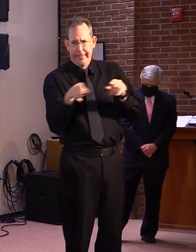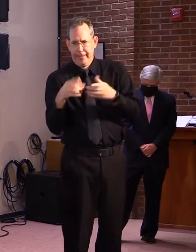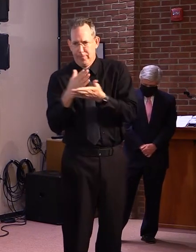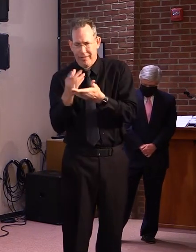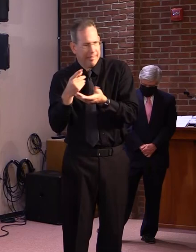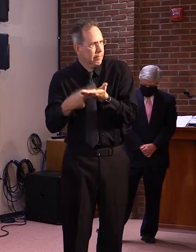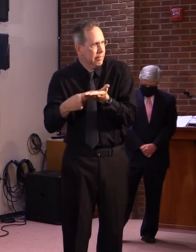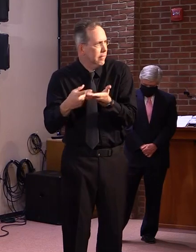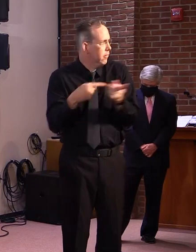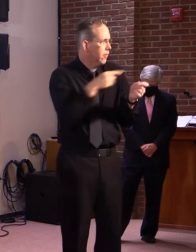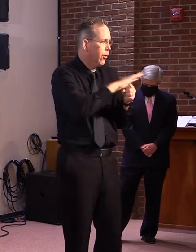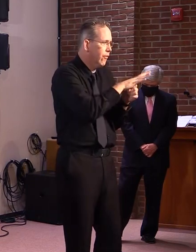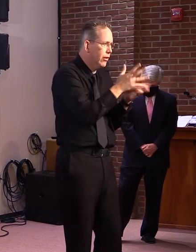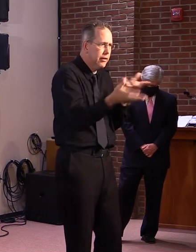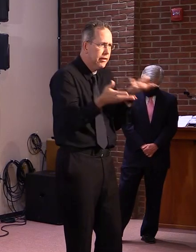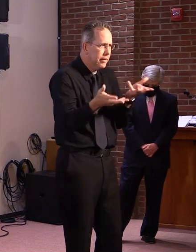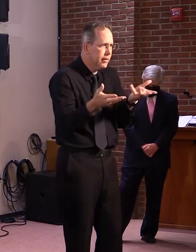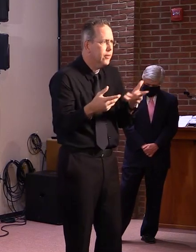on the budget,